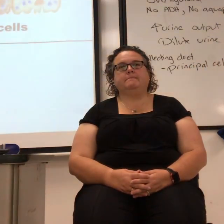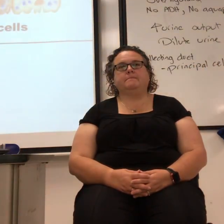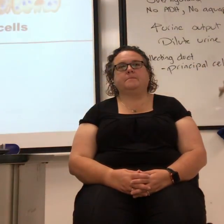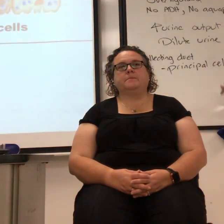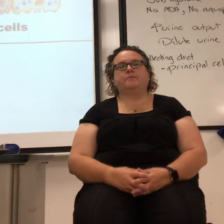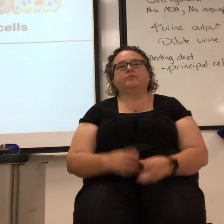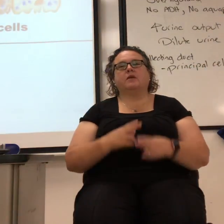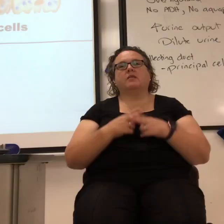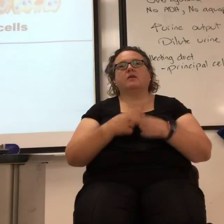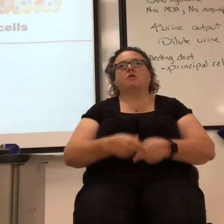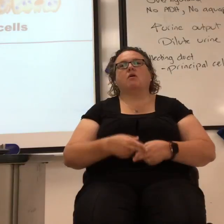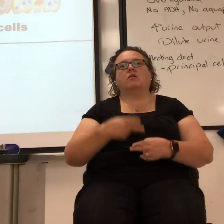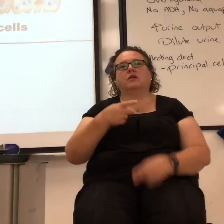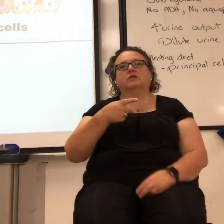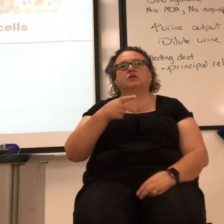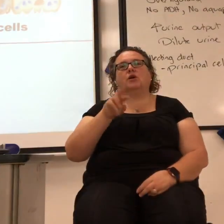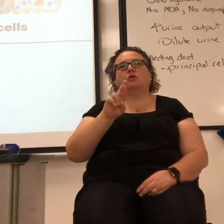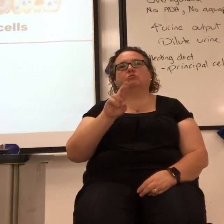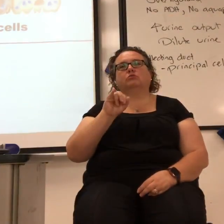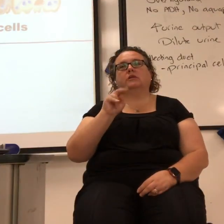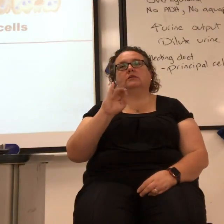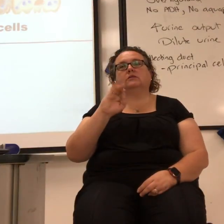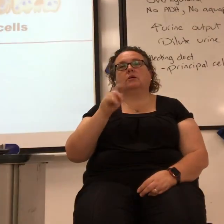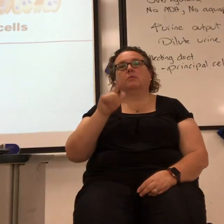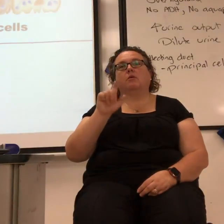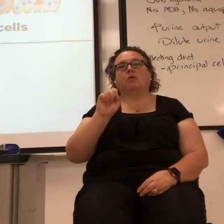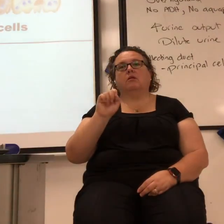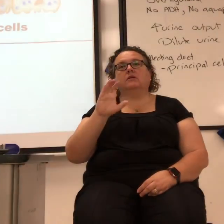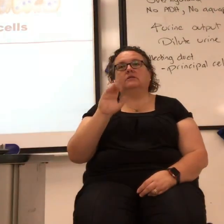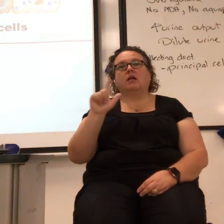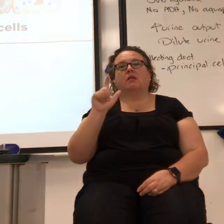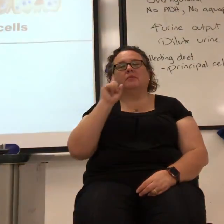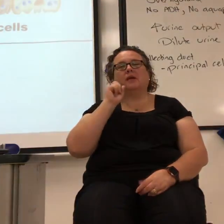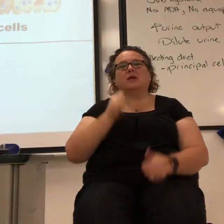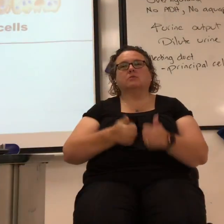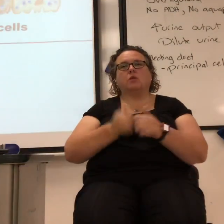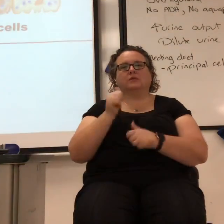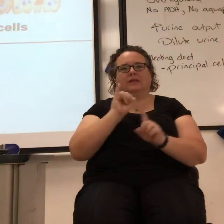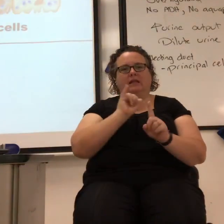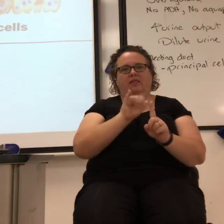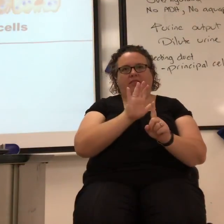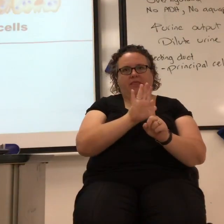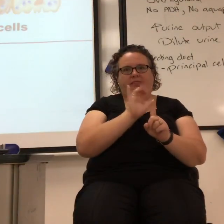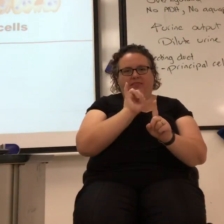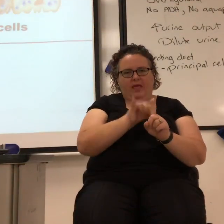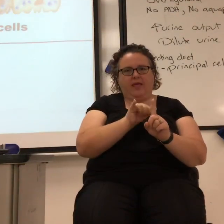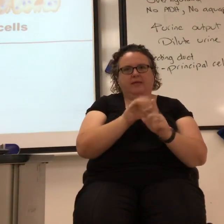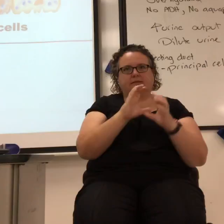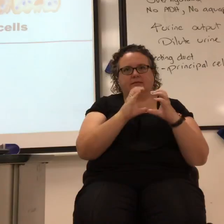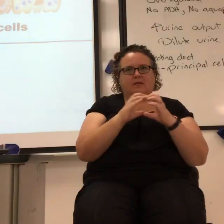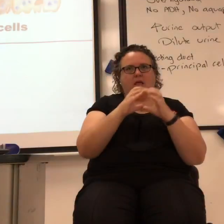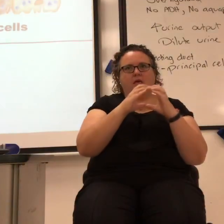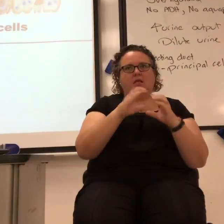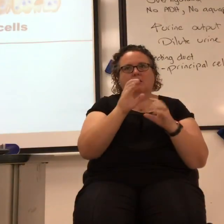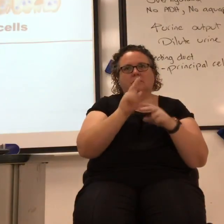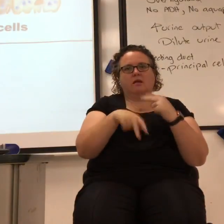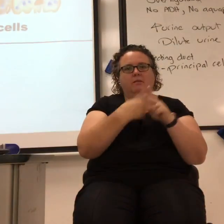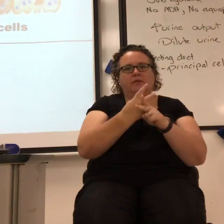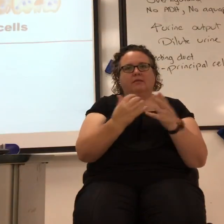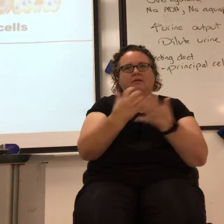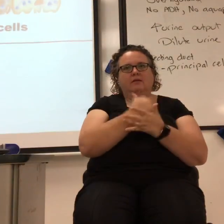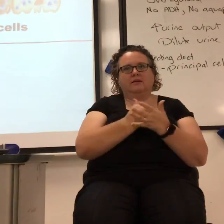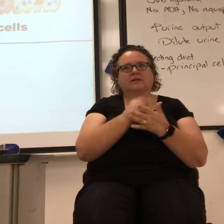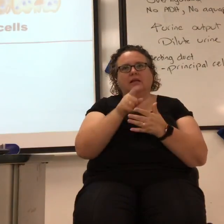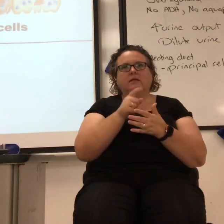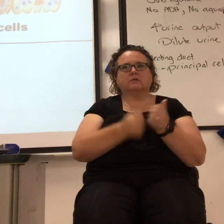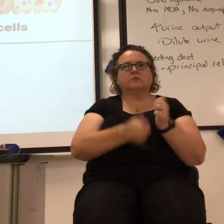They call it principal cell simply because it's mostly that cell type that's in this collecting duct. It's the principal